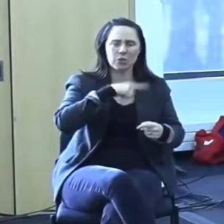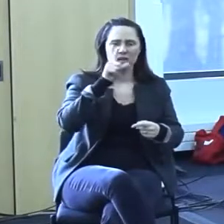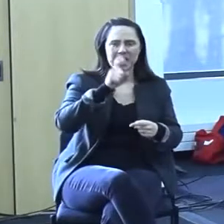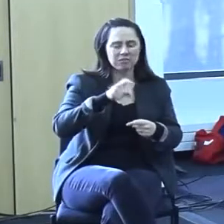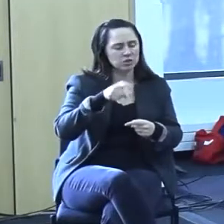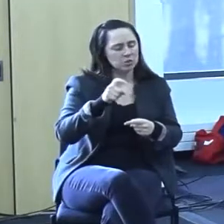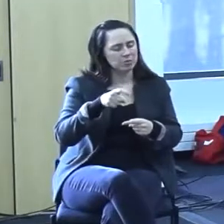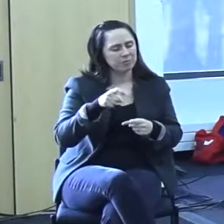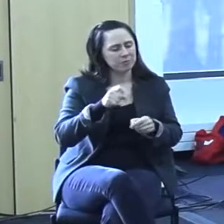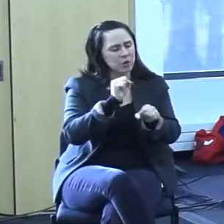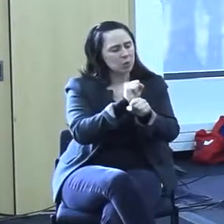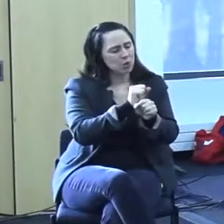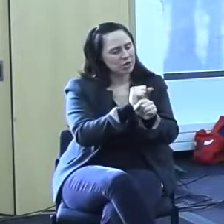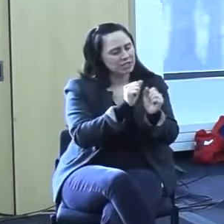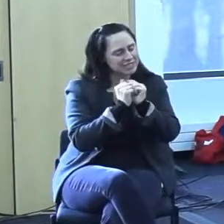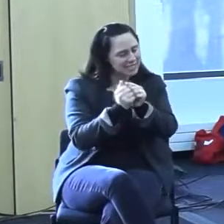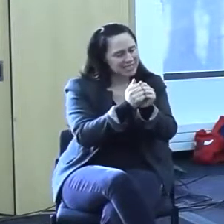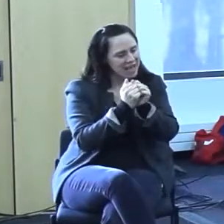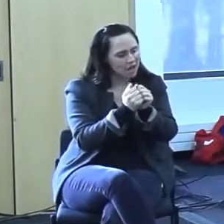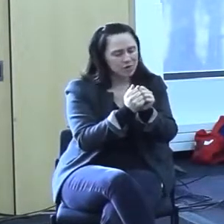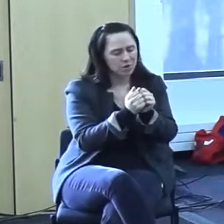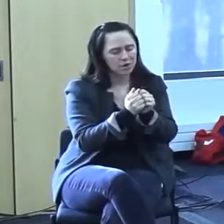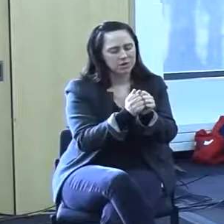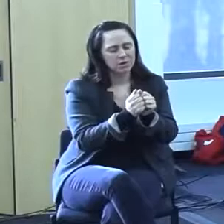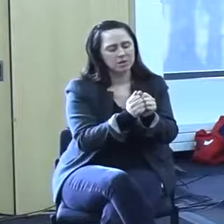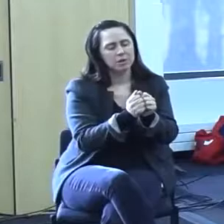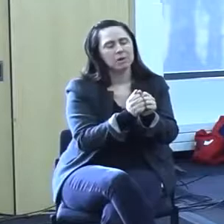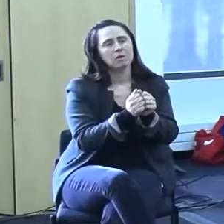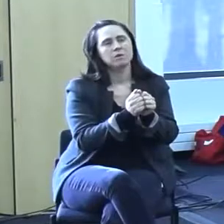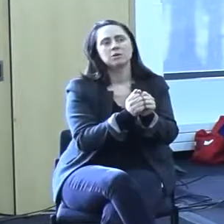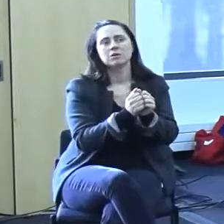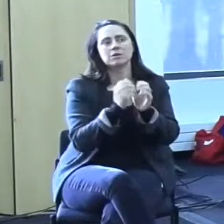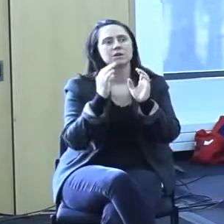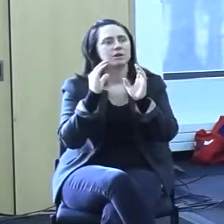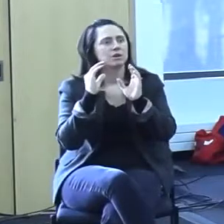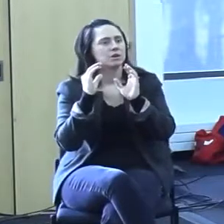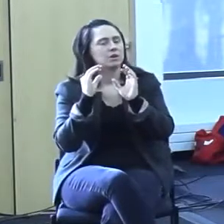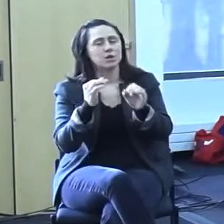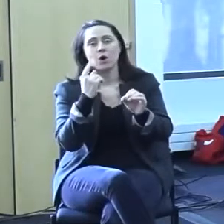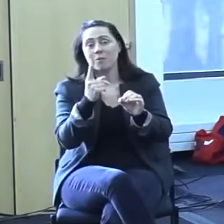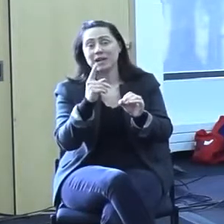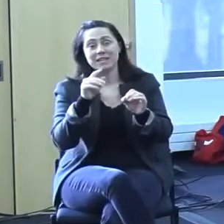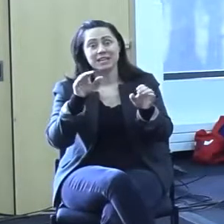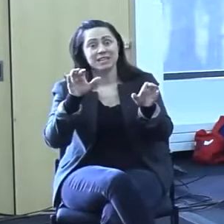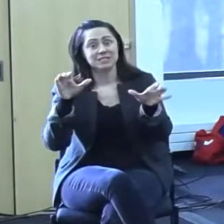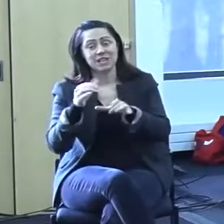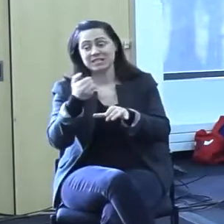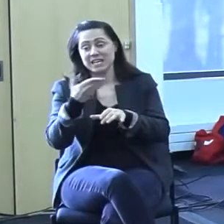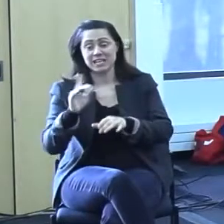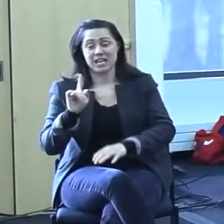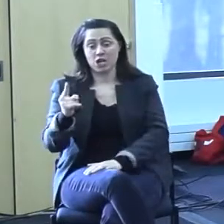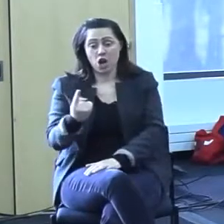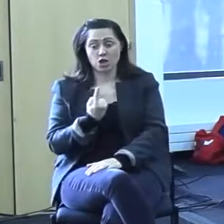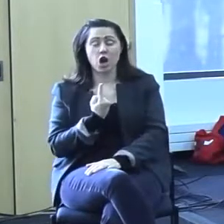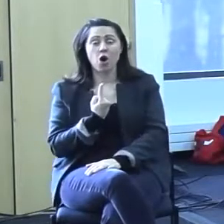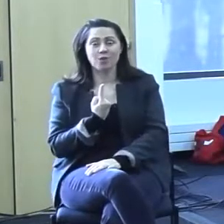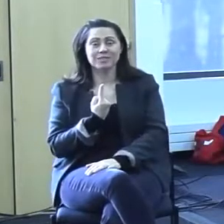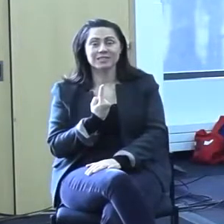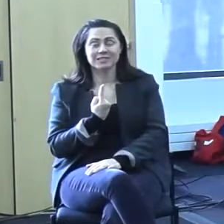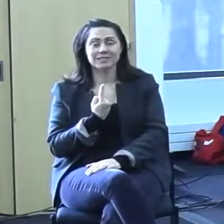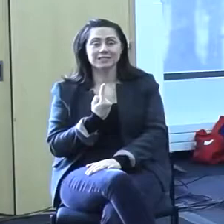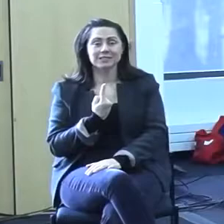to work together. Um, Nobody does it alone. So, and